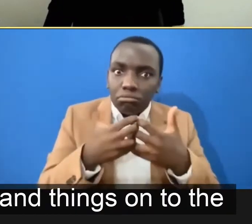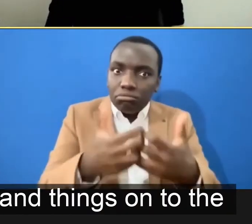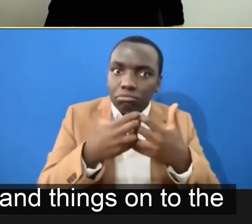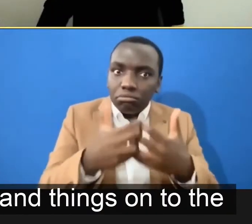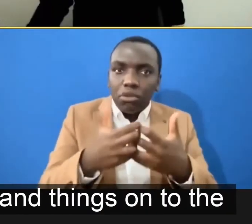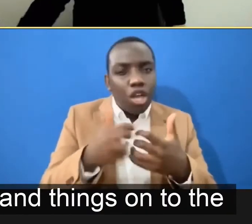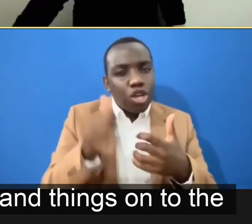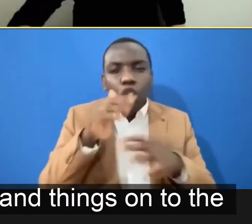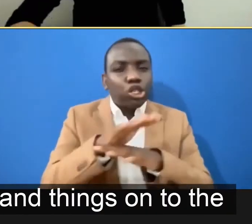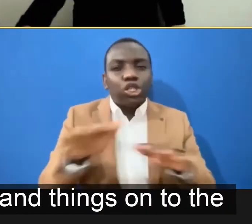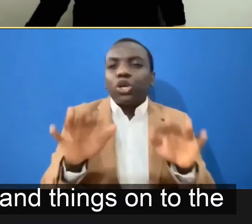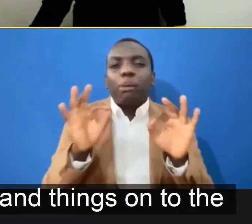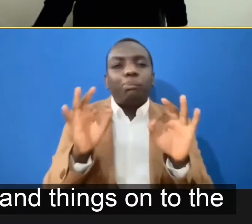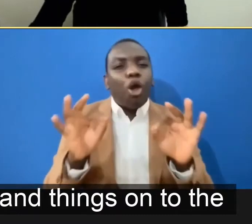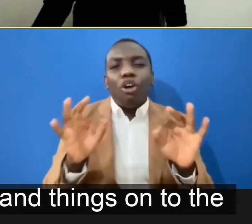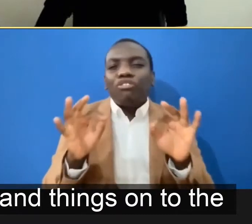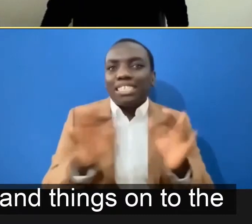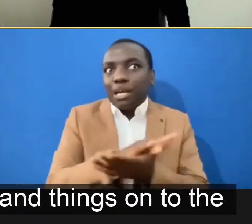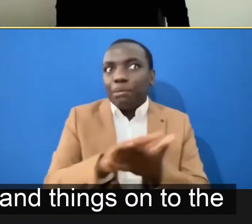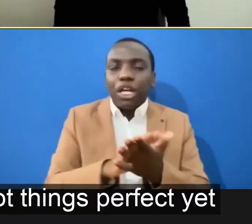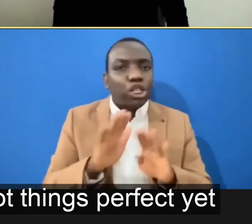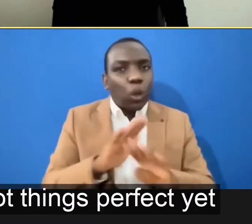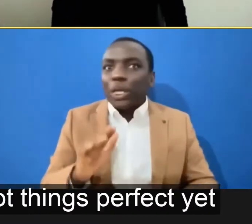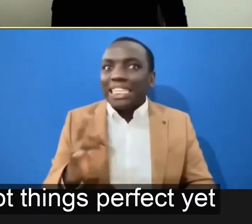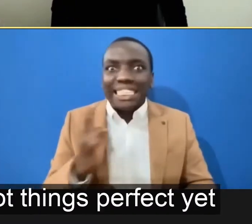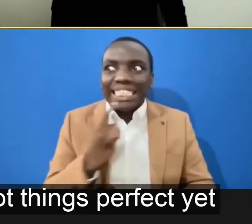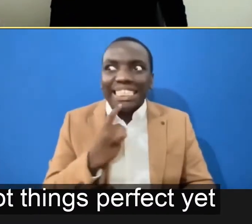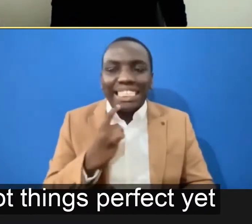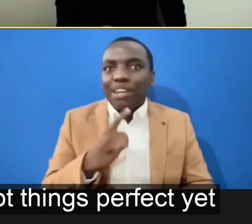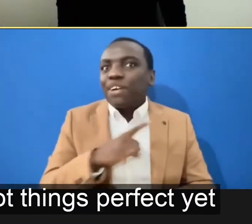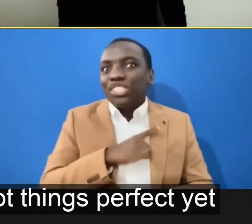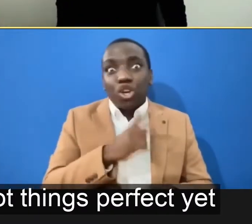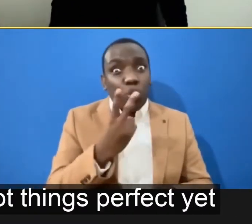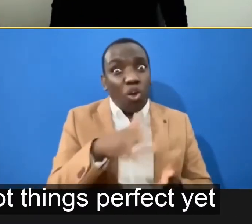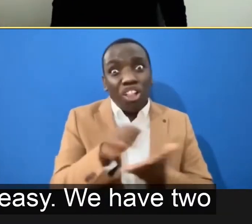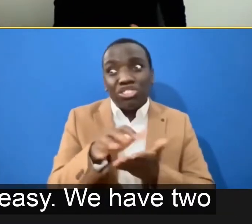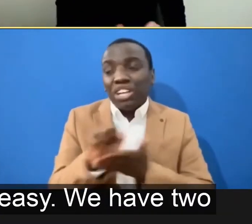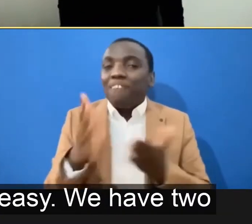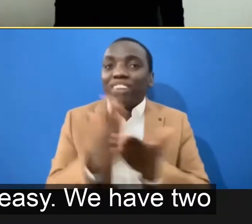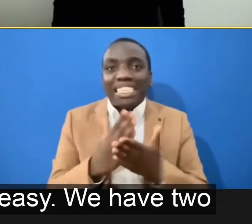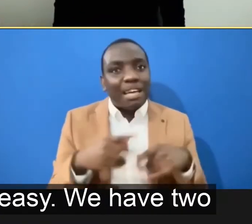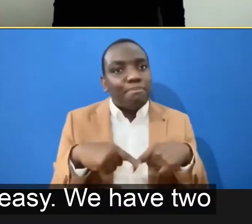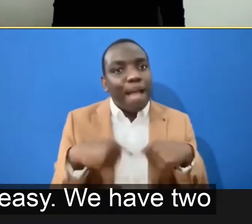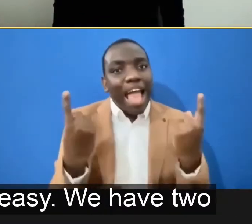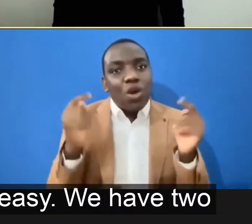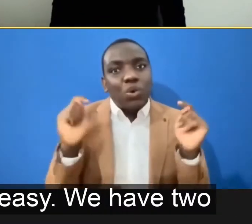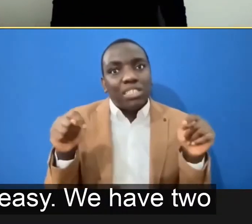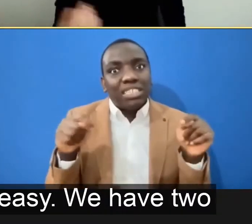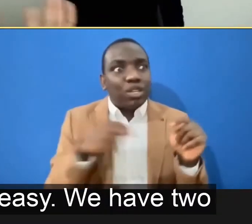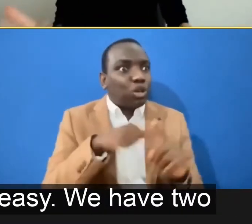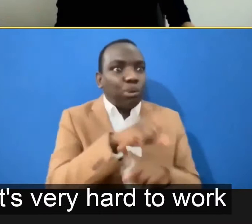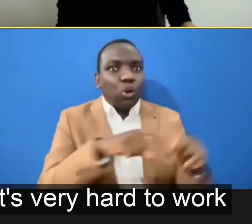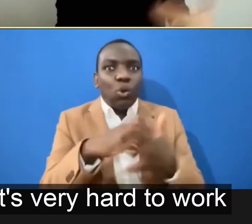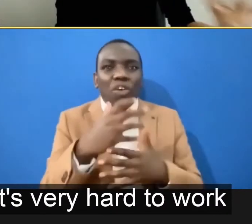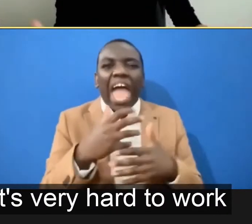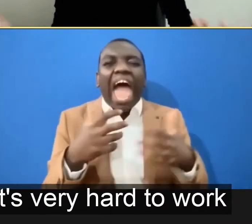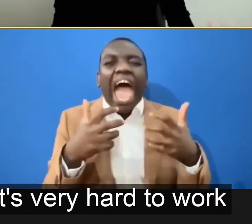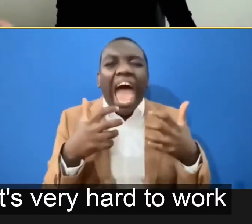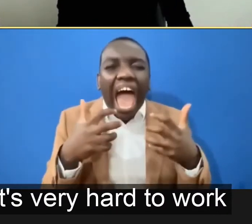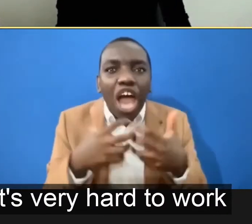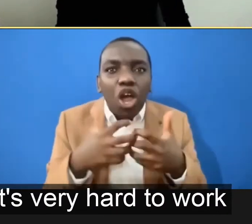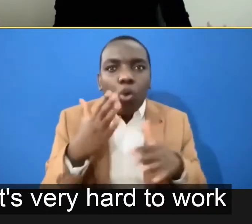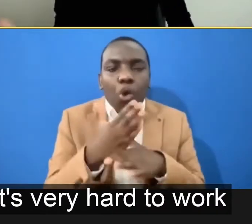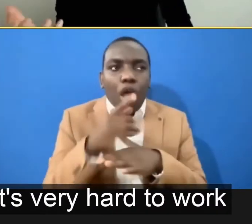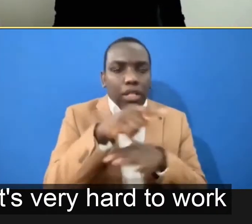will be able to hand those things on to the next generation. We haven't got things perfect yet, and I'm not saying it will be easy. We have two cultures, deaf and